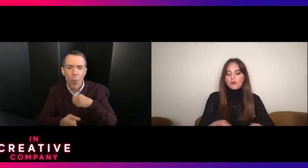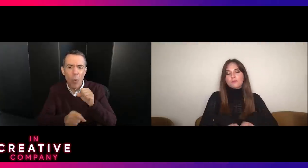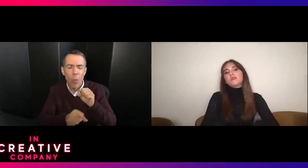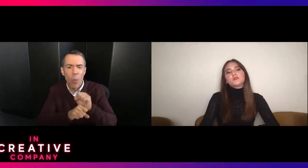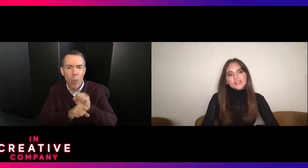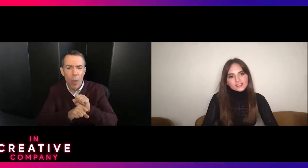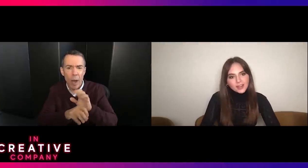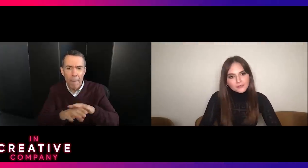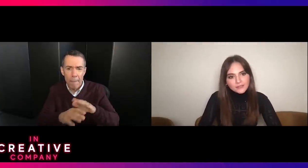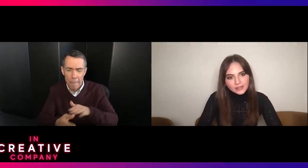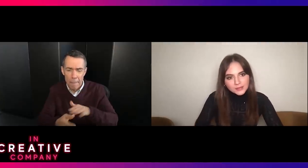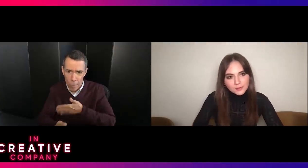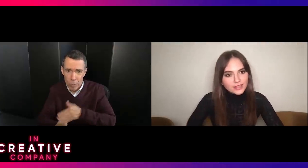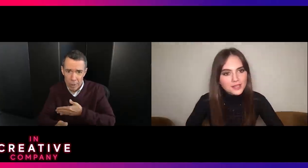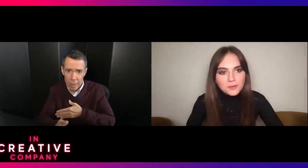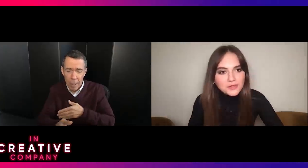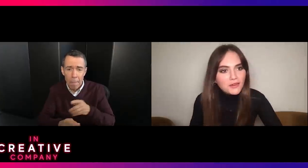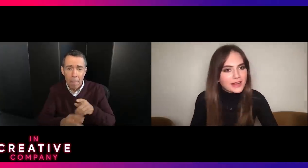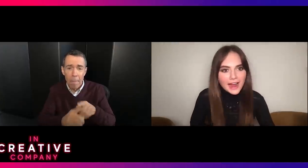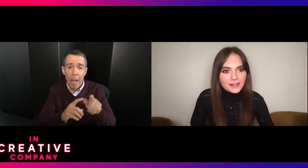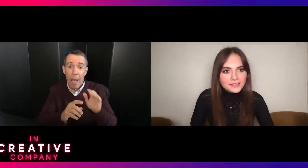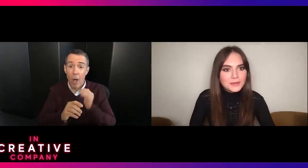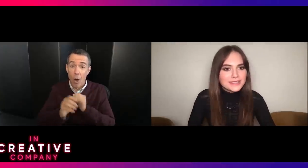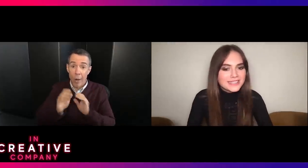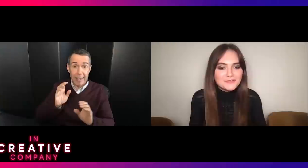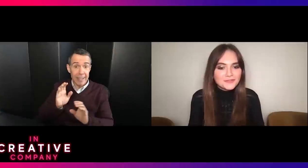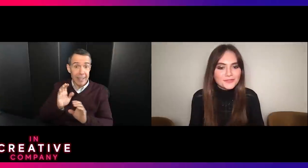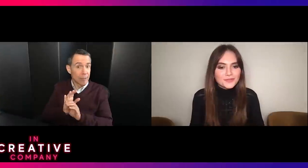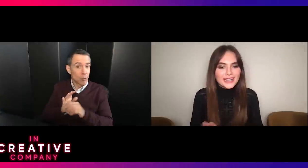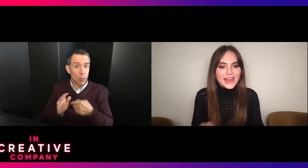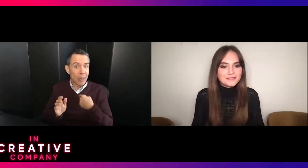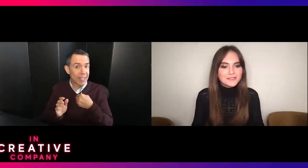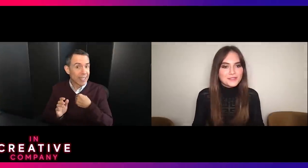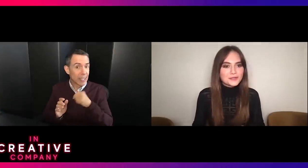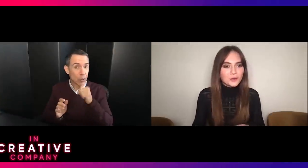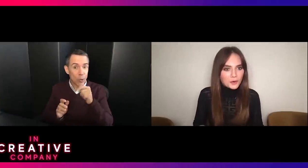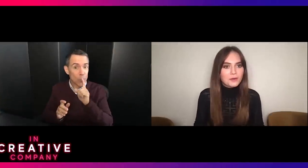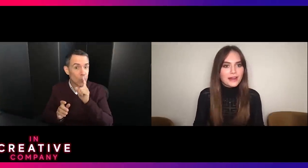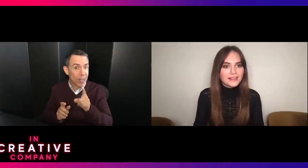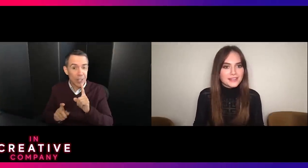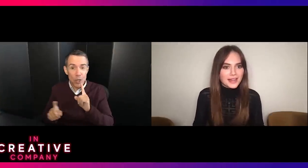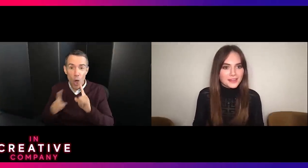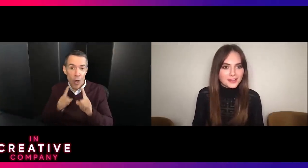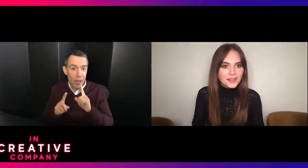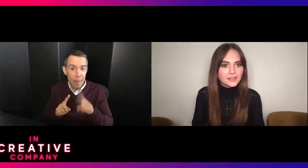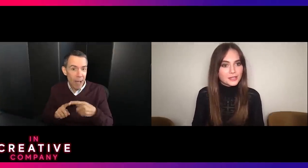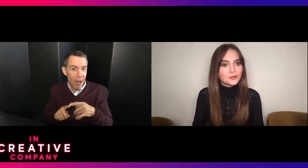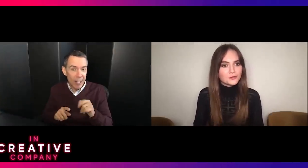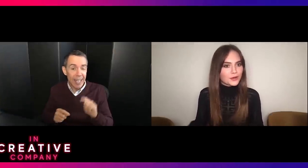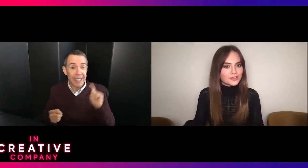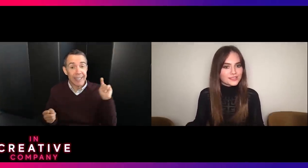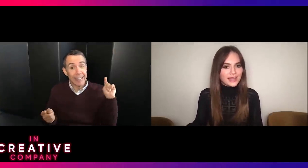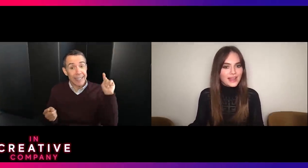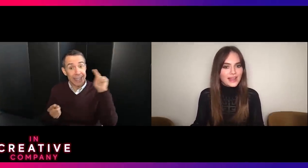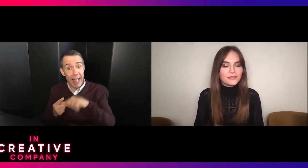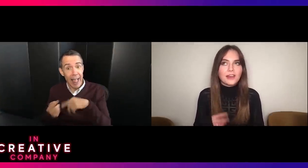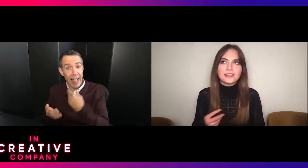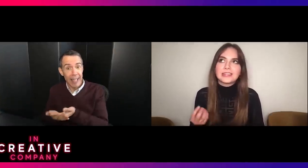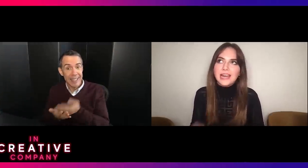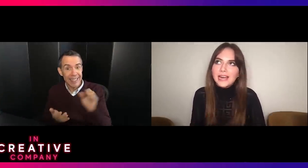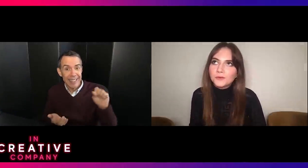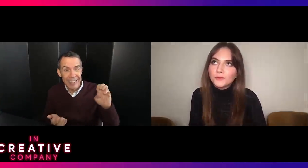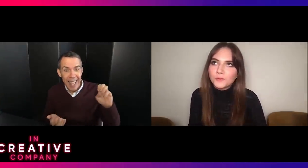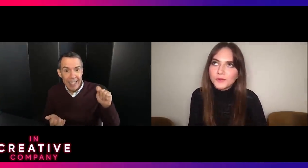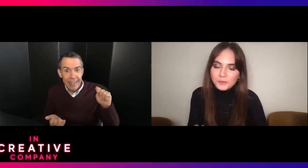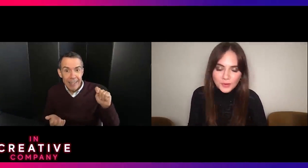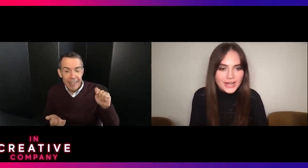worked on the music side of things, but in terms of our characters, we didn't really ever talk about it together until we got to set. And I